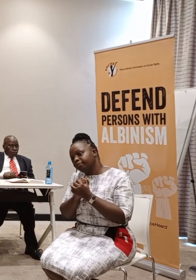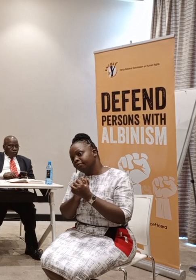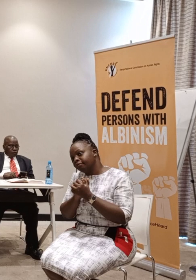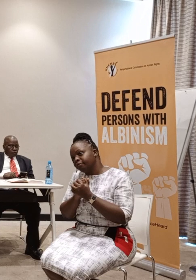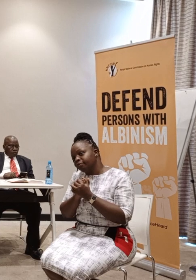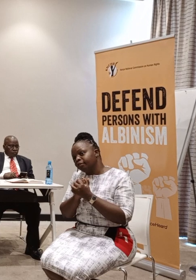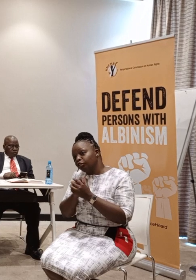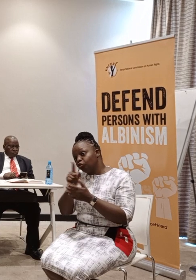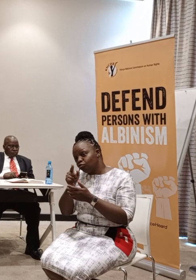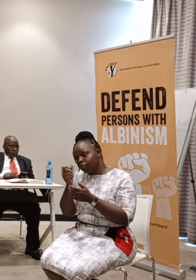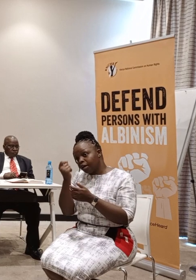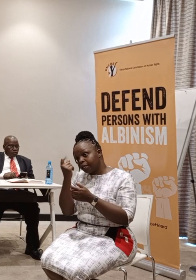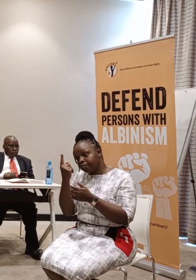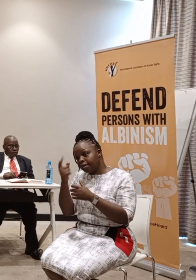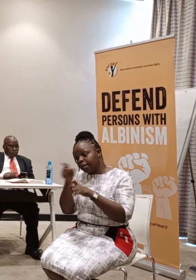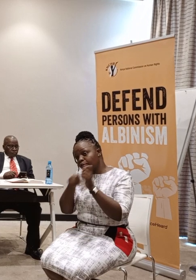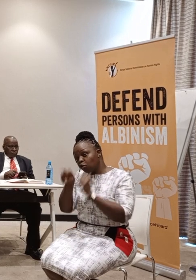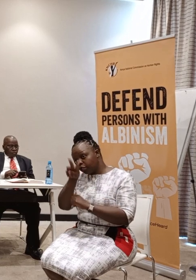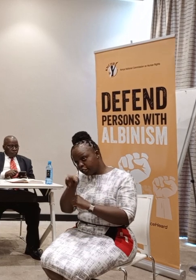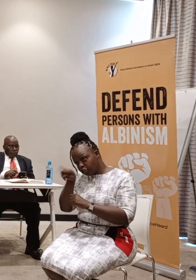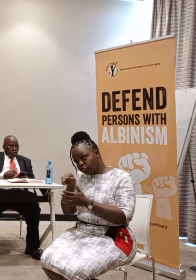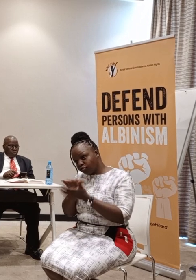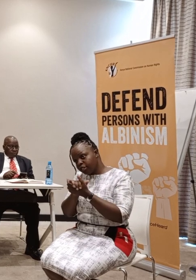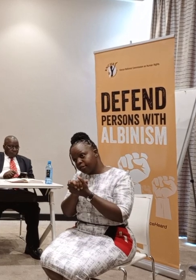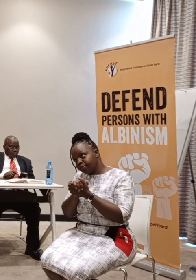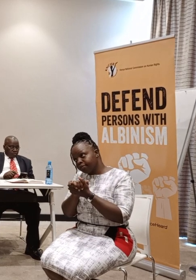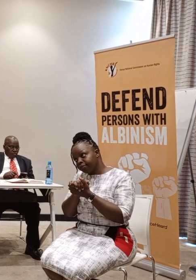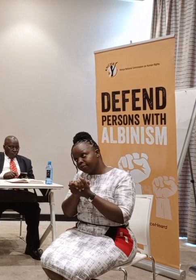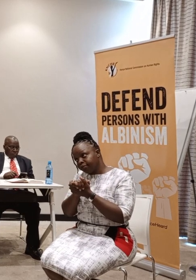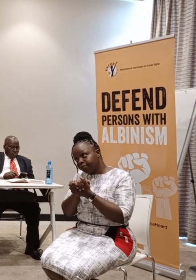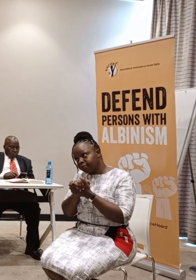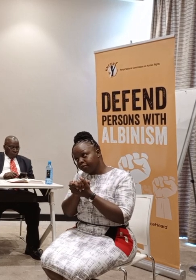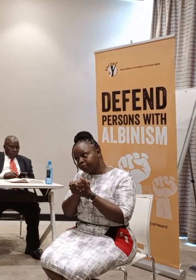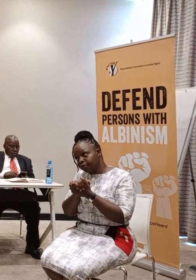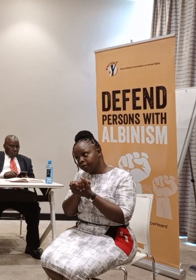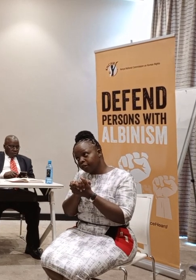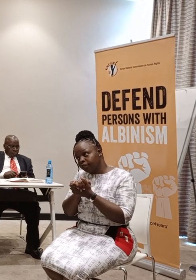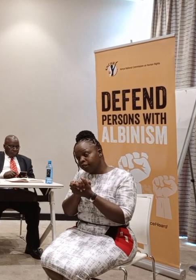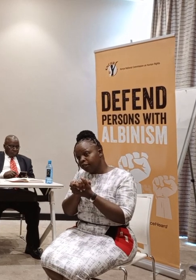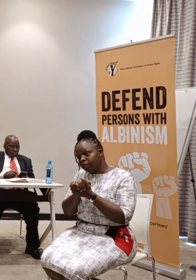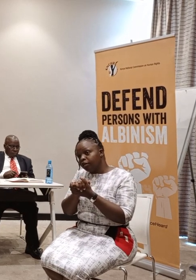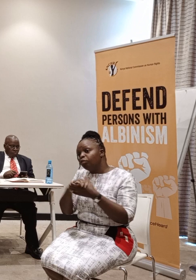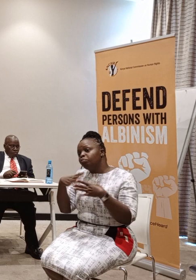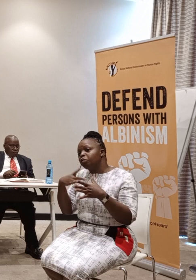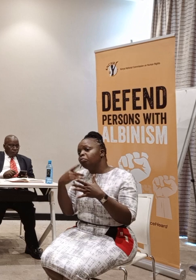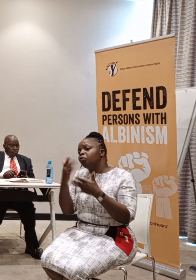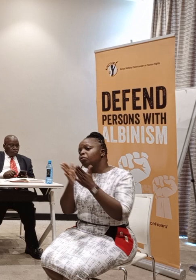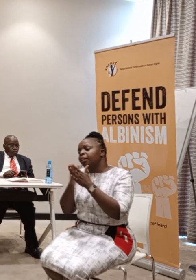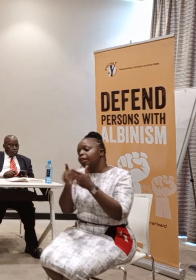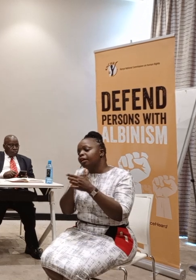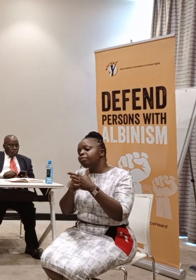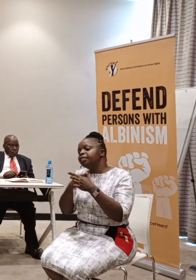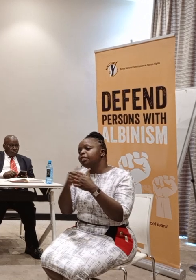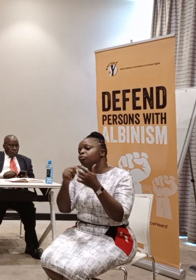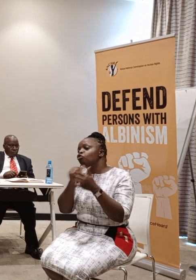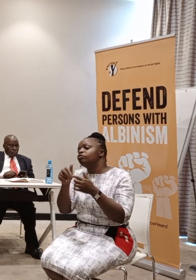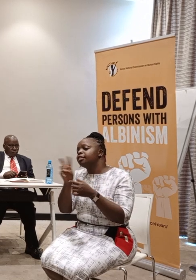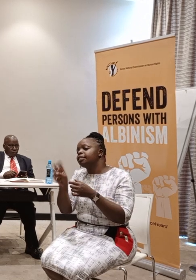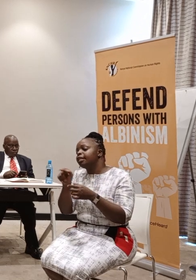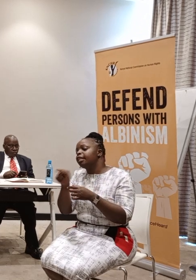Tumeshaelewa attitude. Na watu wenye wako na albinism niko sure hujawaona leo hapa. Would tell